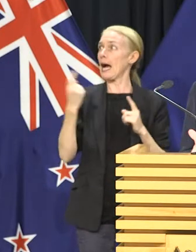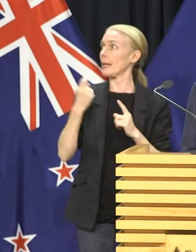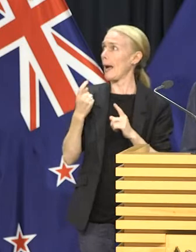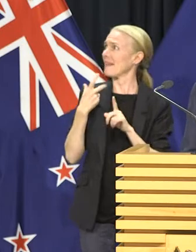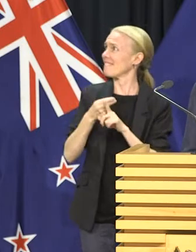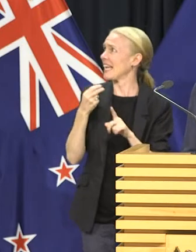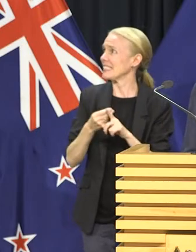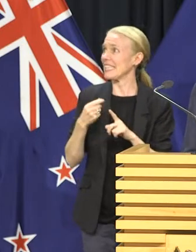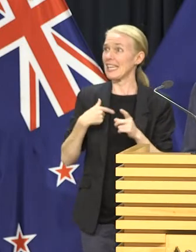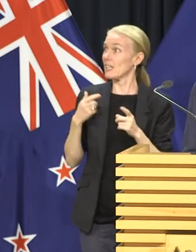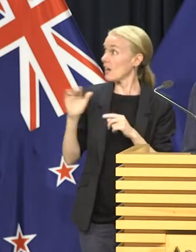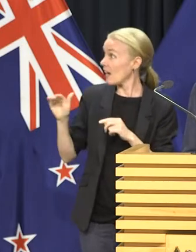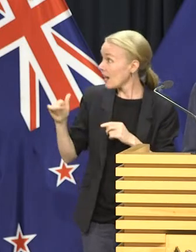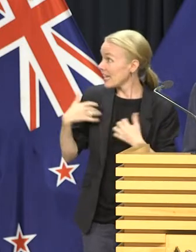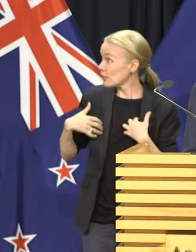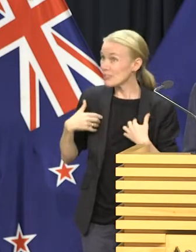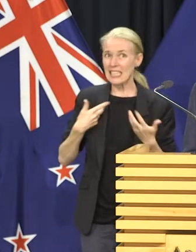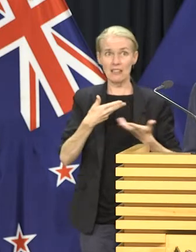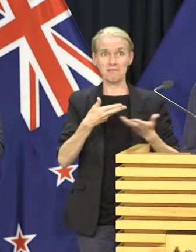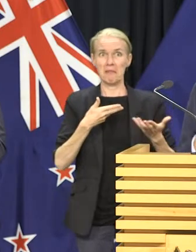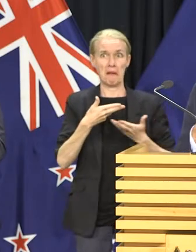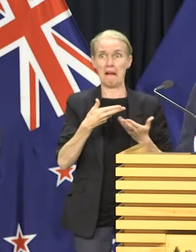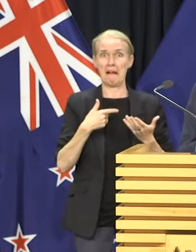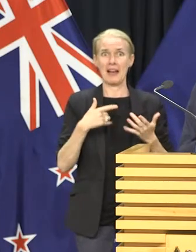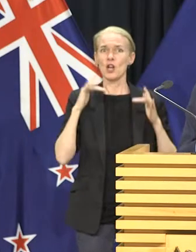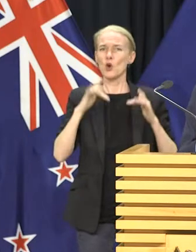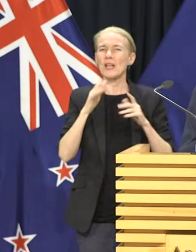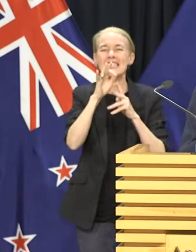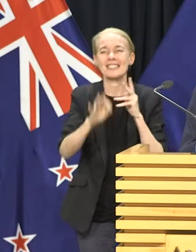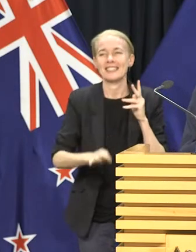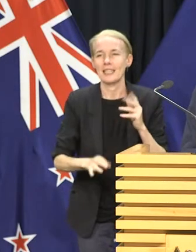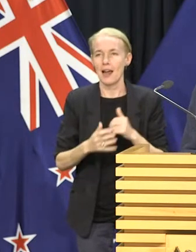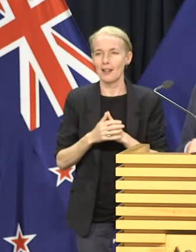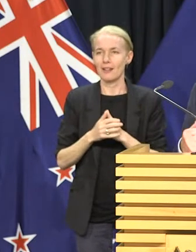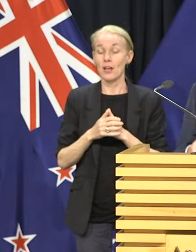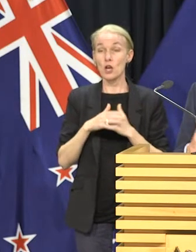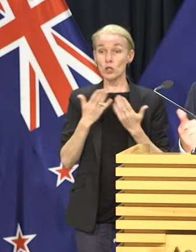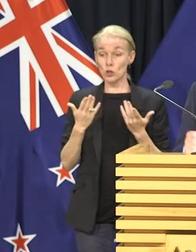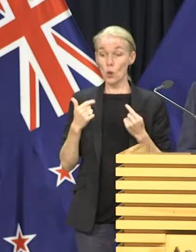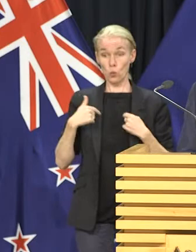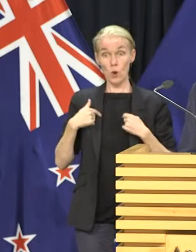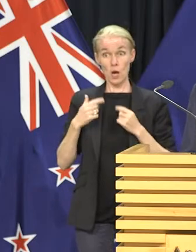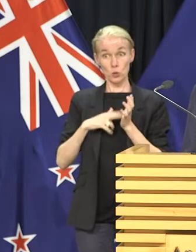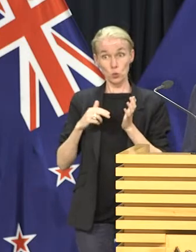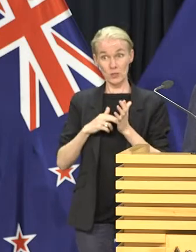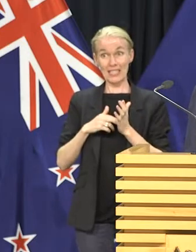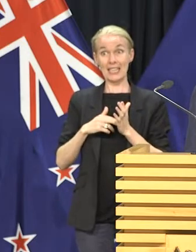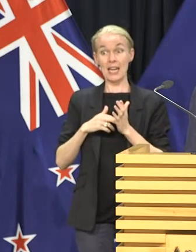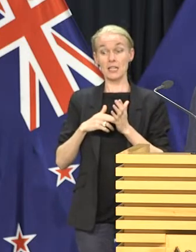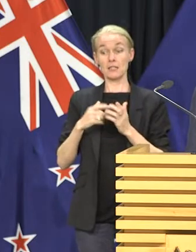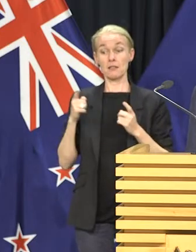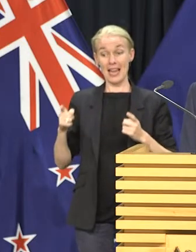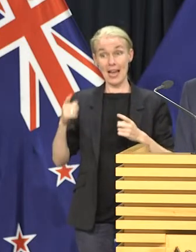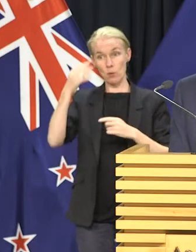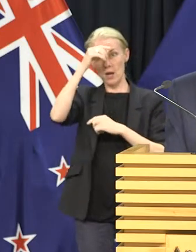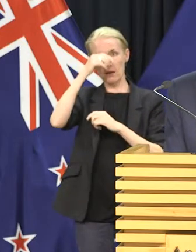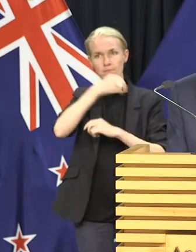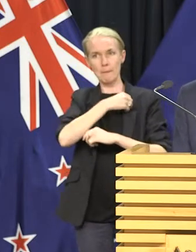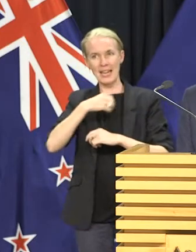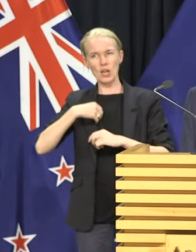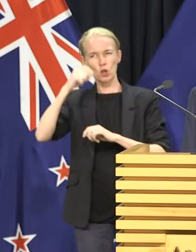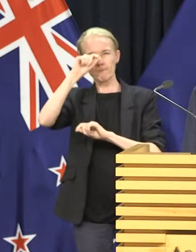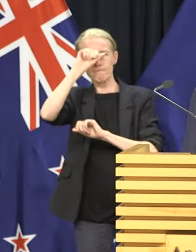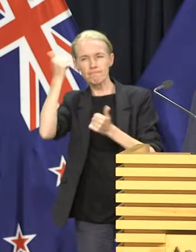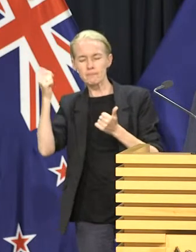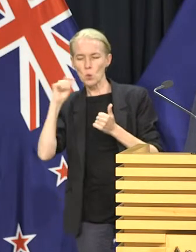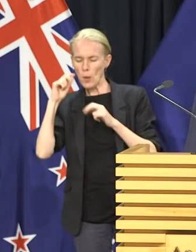obviously once we if the approval is achieved here, then we can go back and further the discussions around